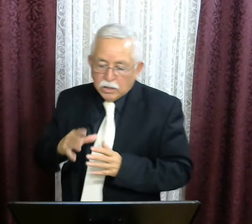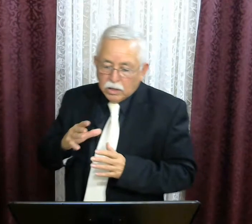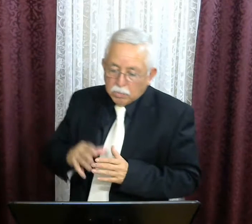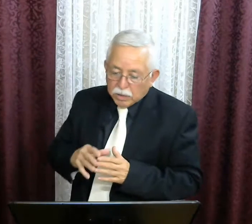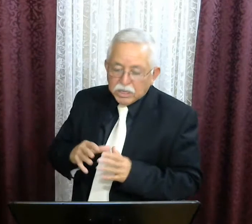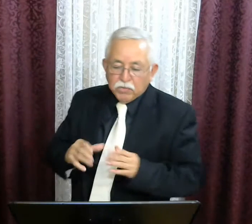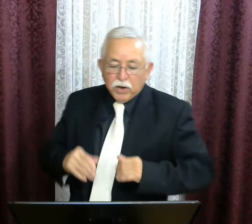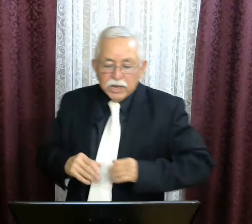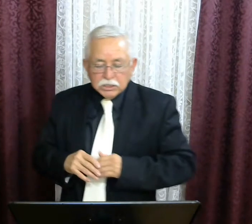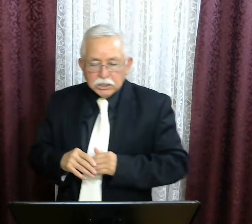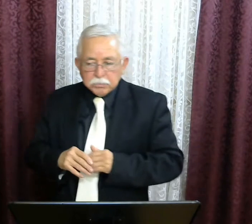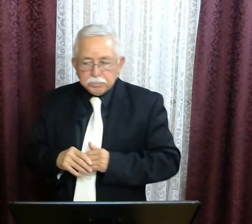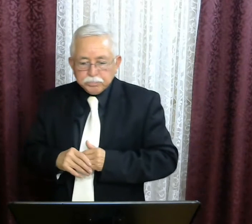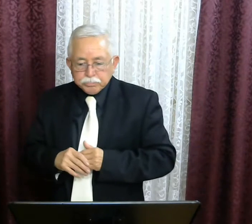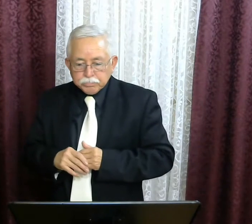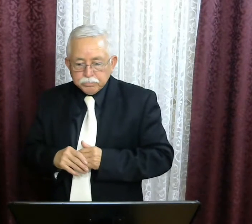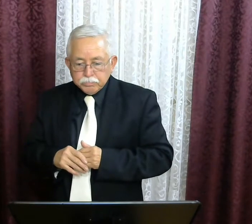My dear friends,